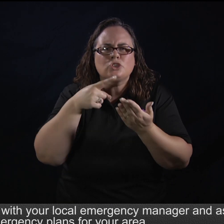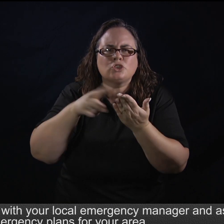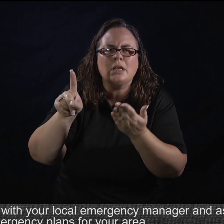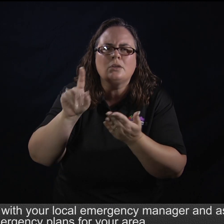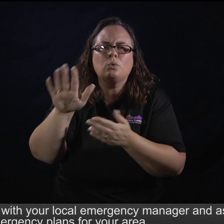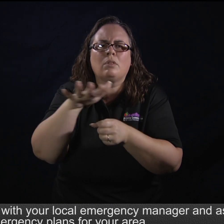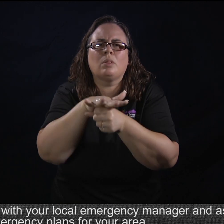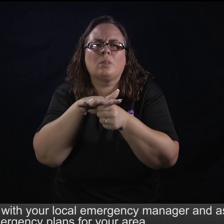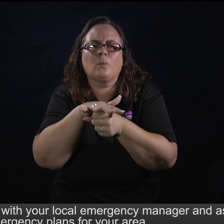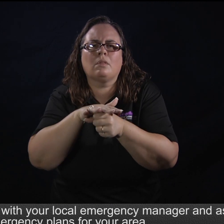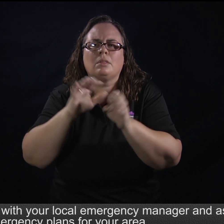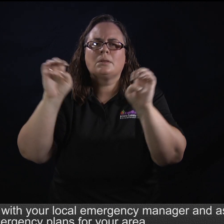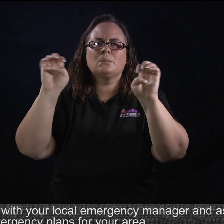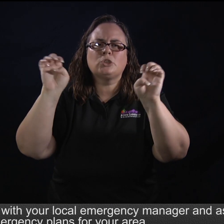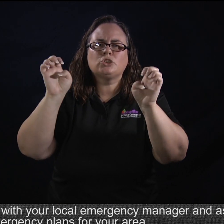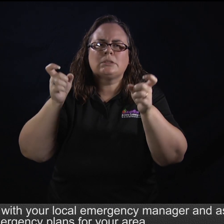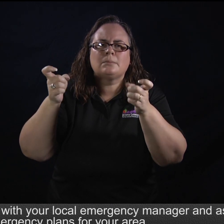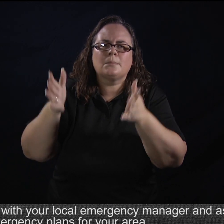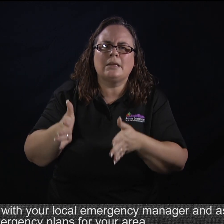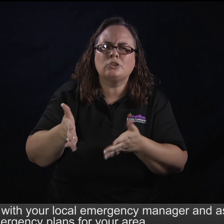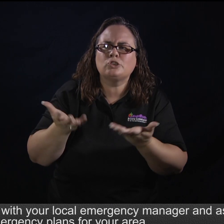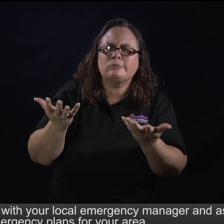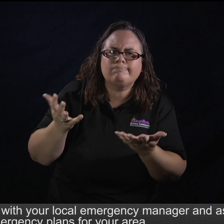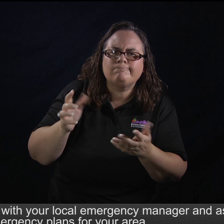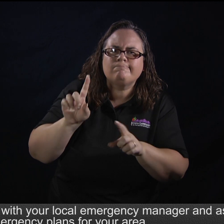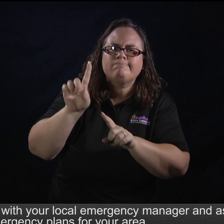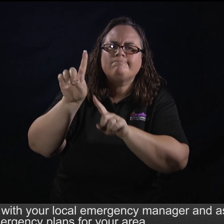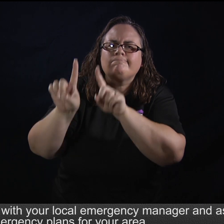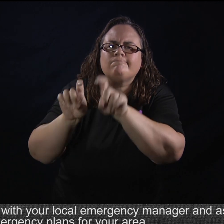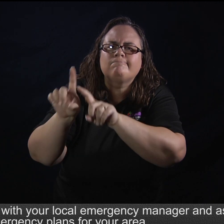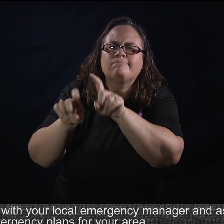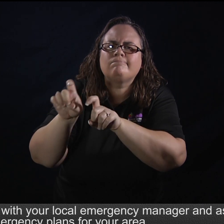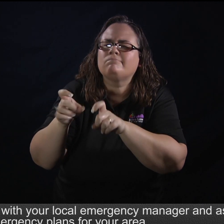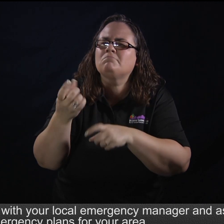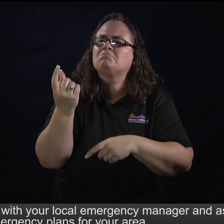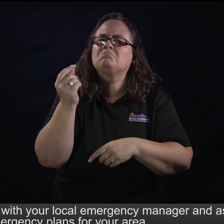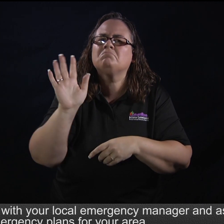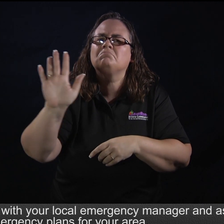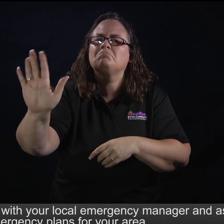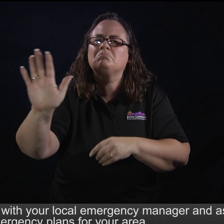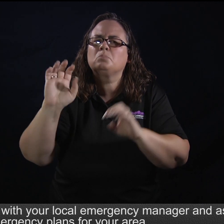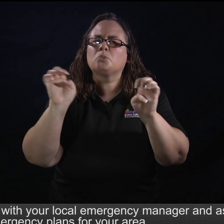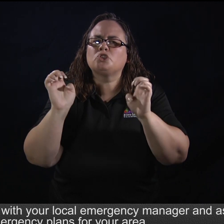Check with your local emergency manager and ask about the emergency plans for your area.